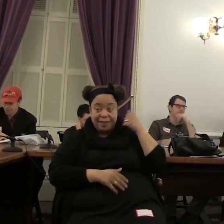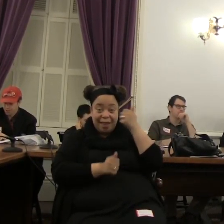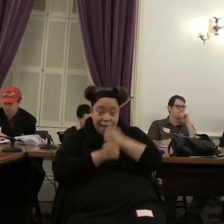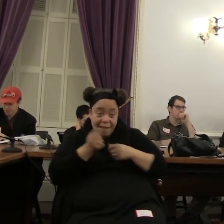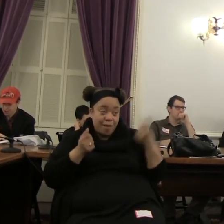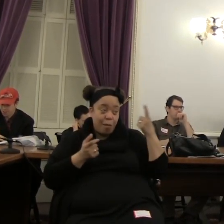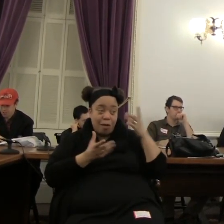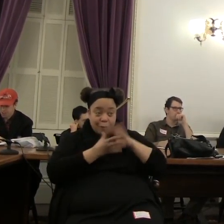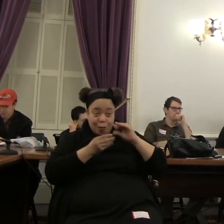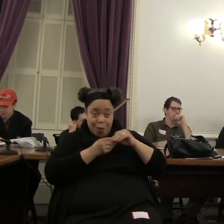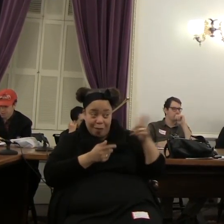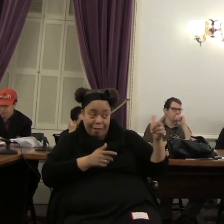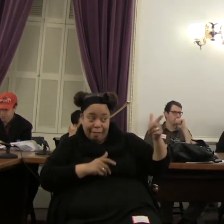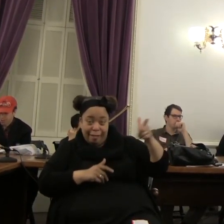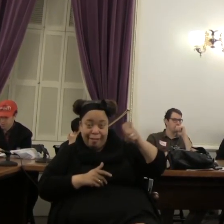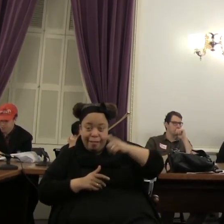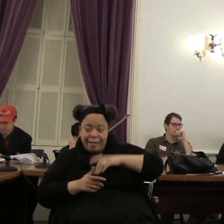Because